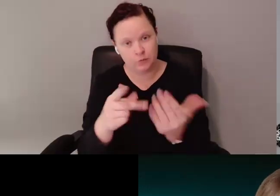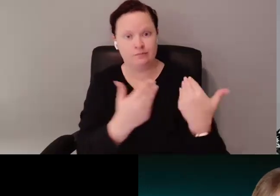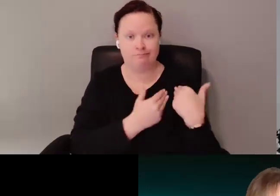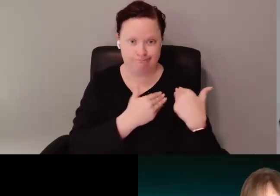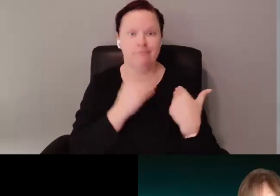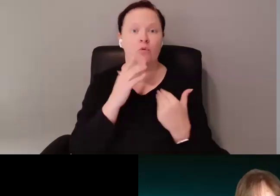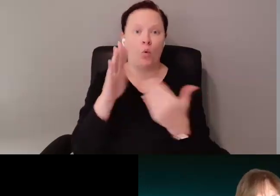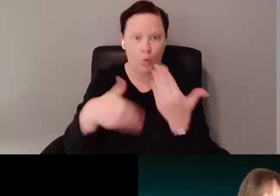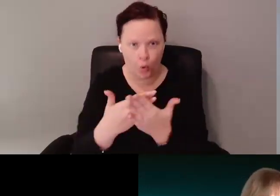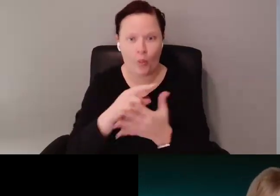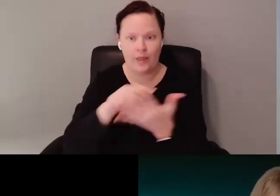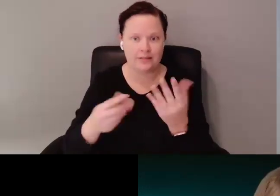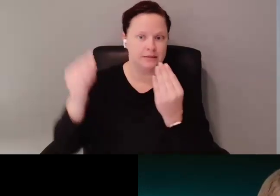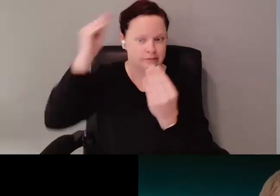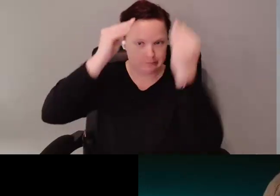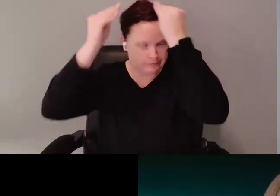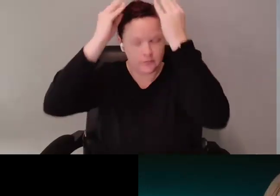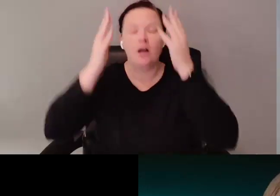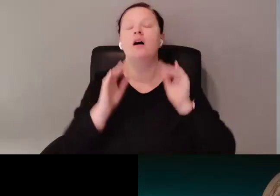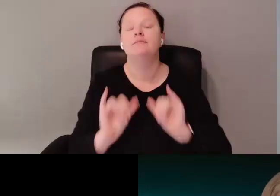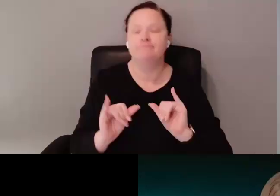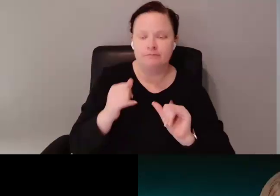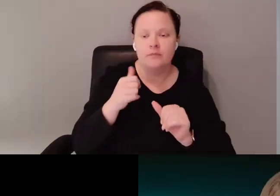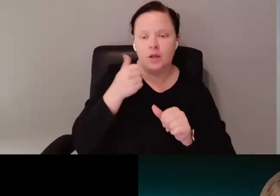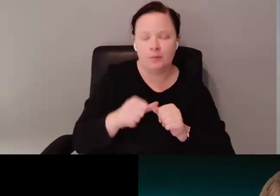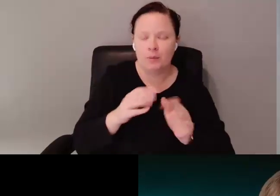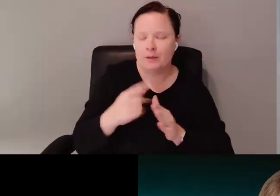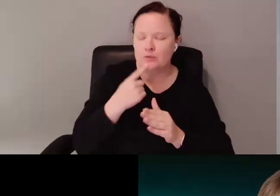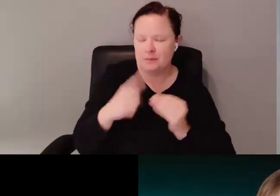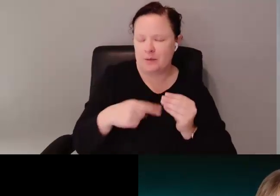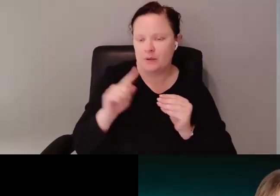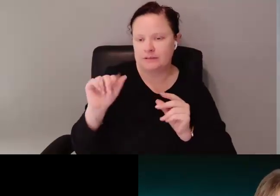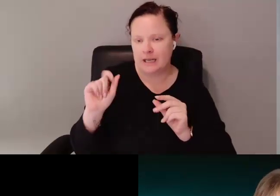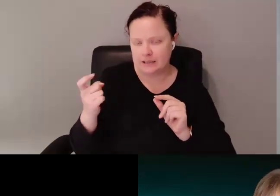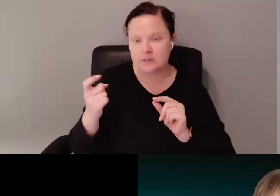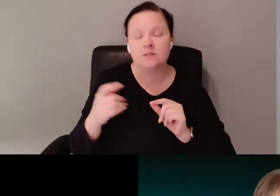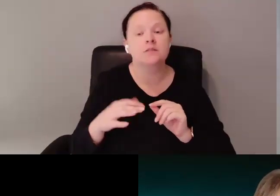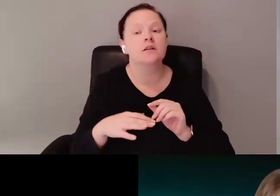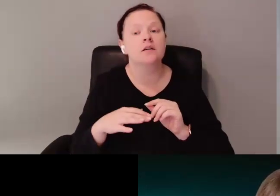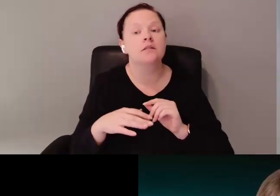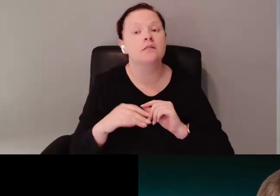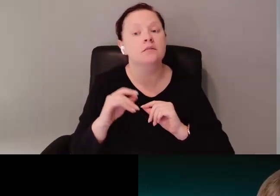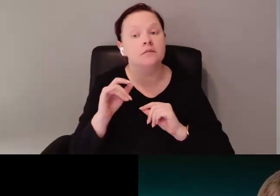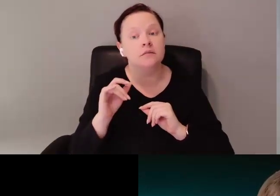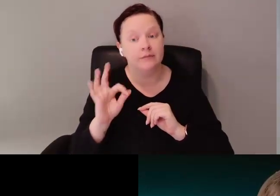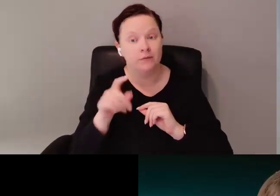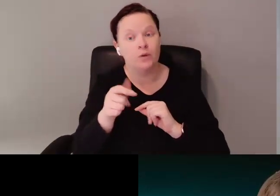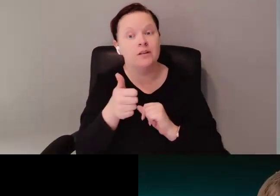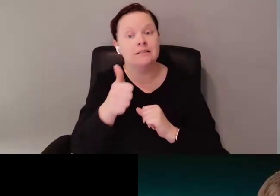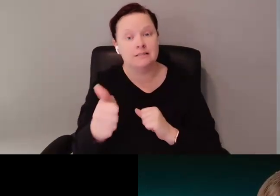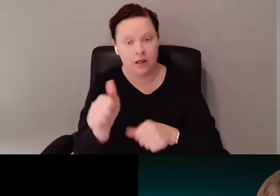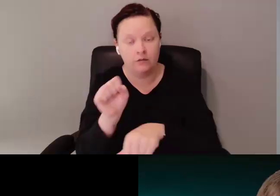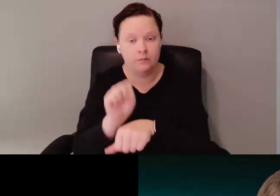right? I remember what I was going to say about taxes. So if you are self-employed and